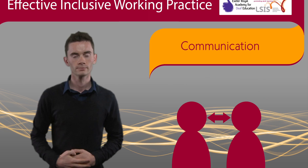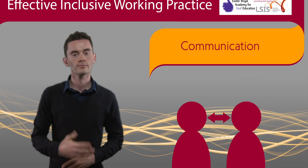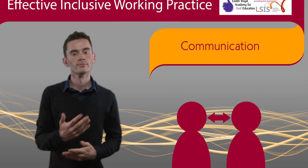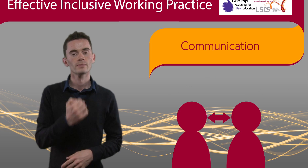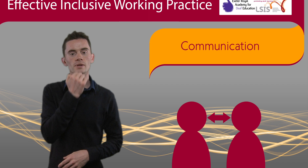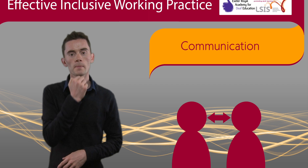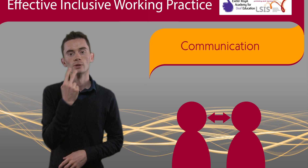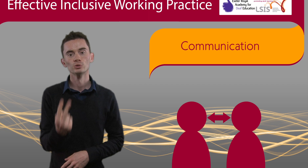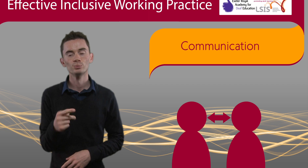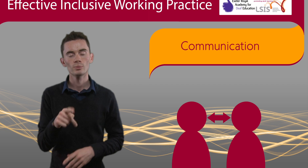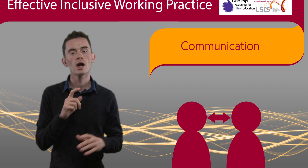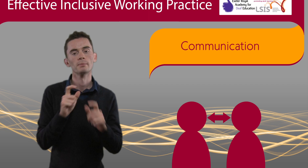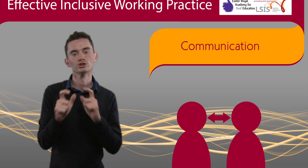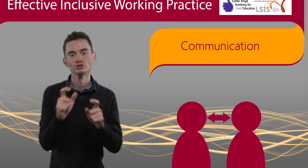Number 2, communication.